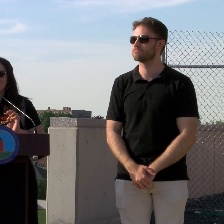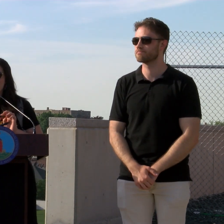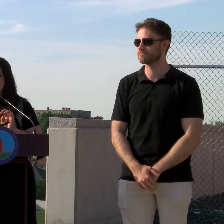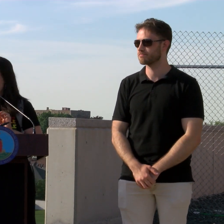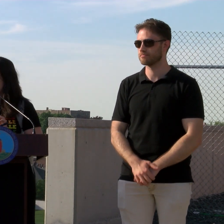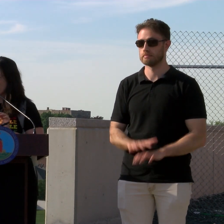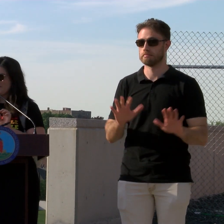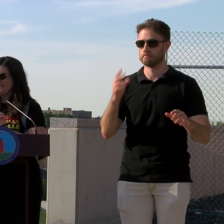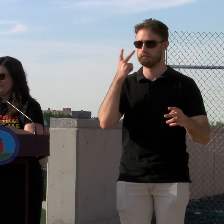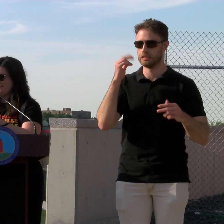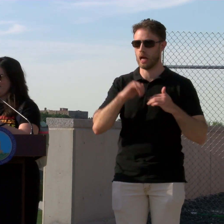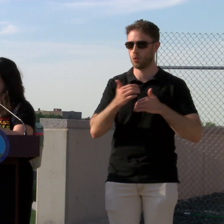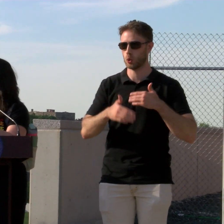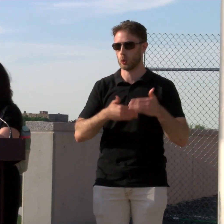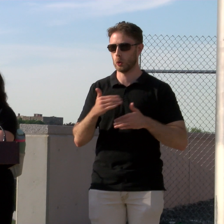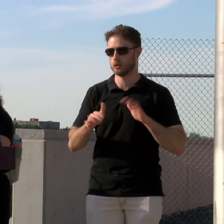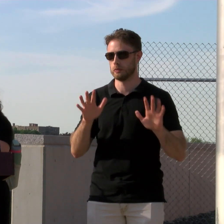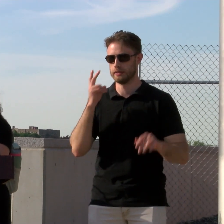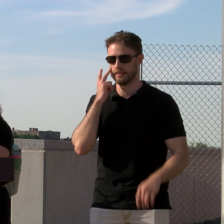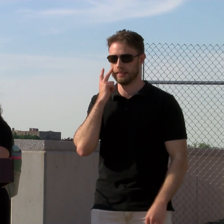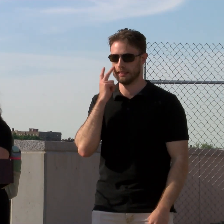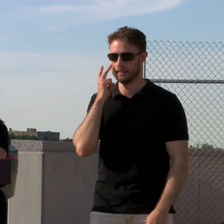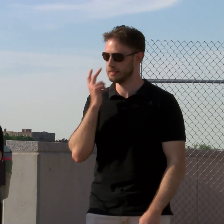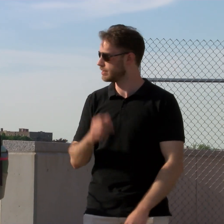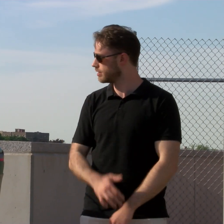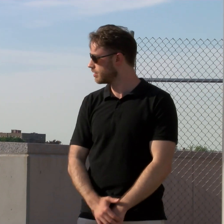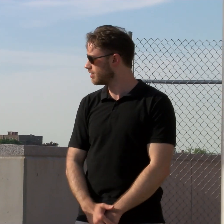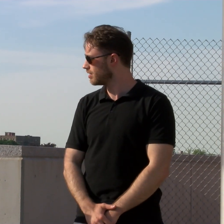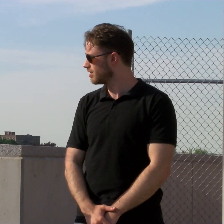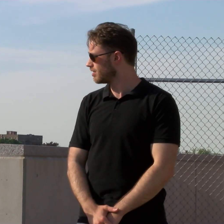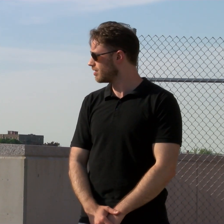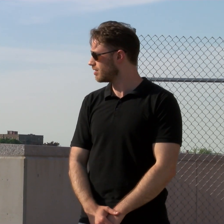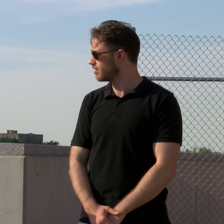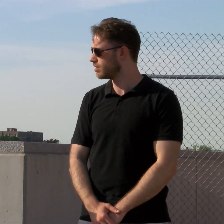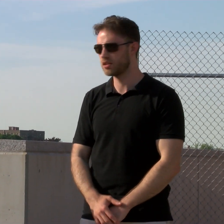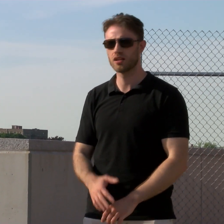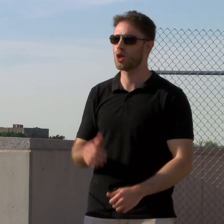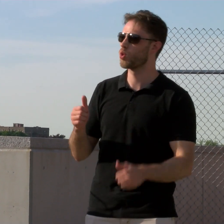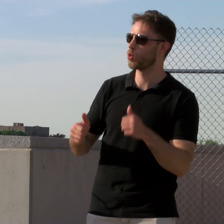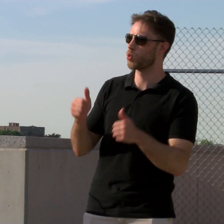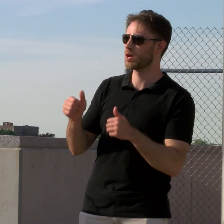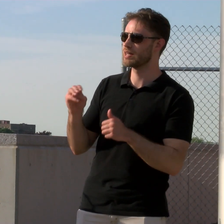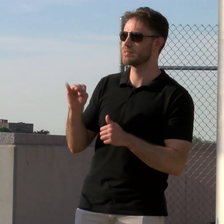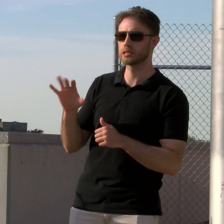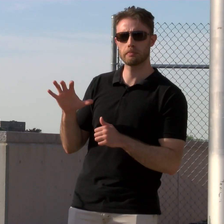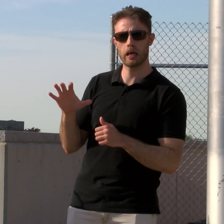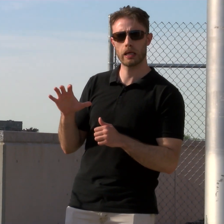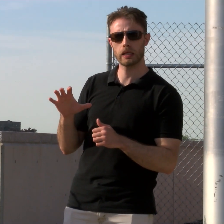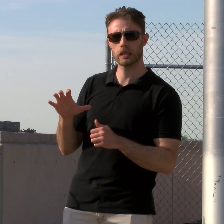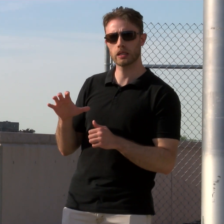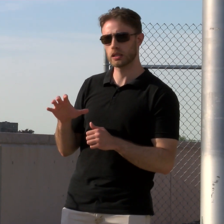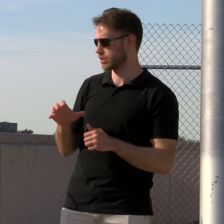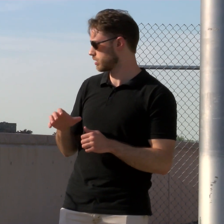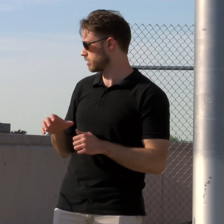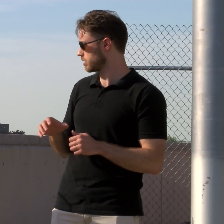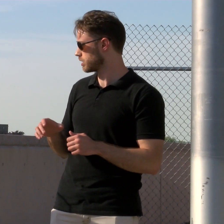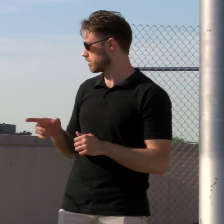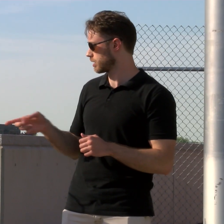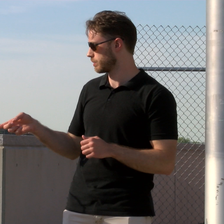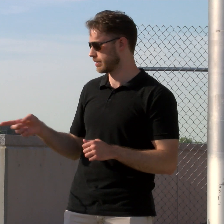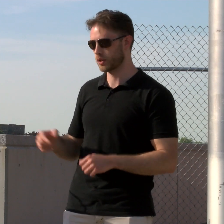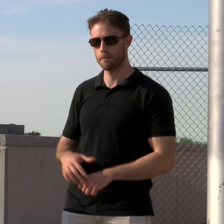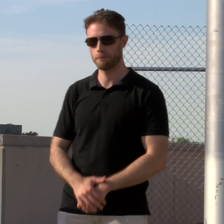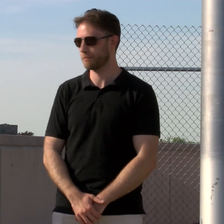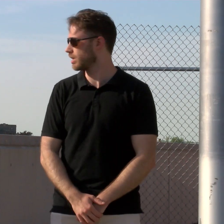We'll see how this goes. This is the mic that's on? Steve, which mic? Both mics? This one?